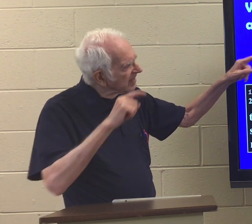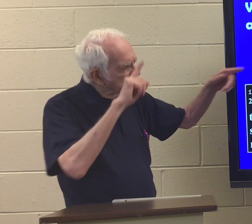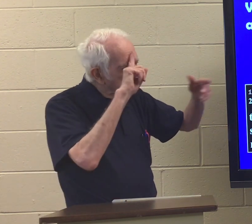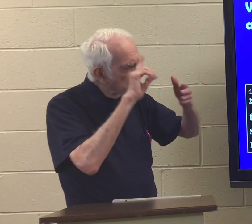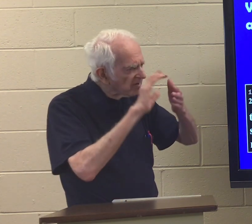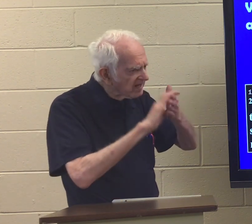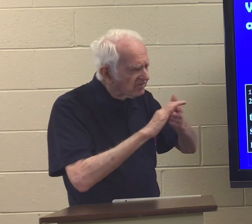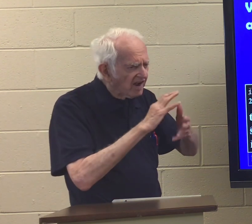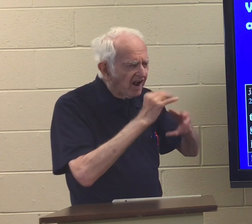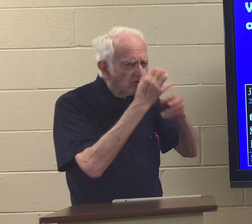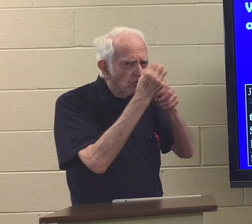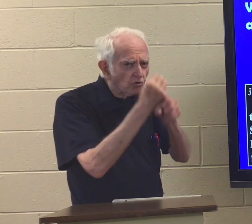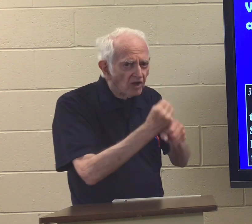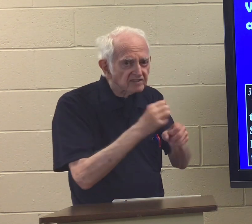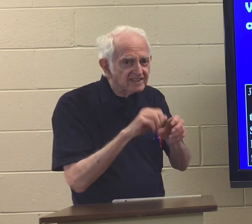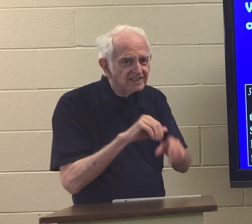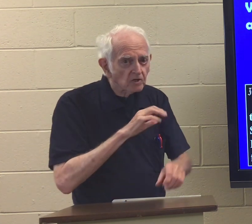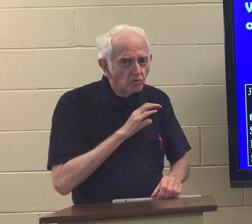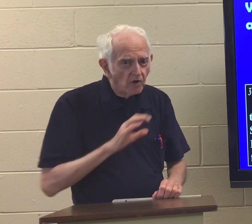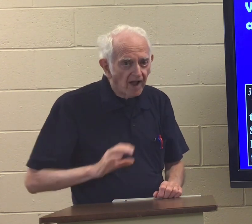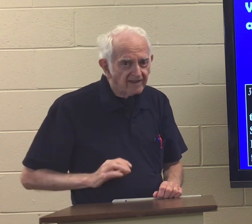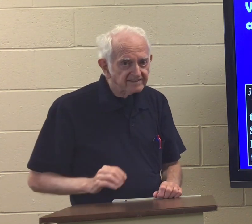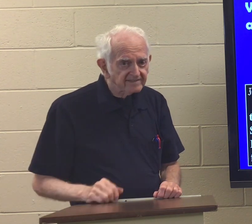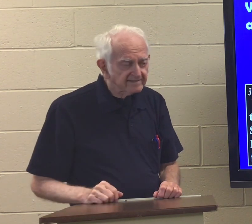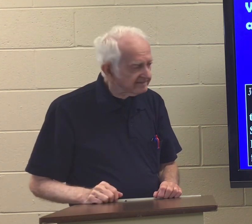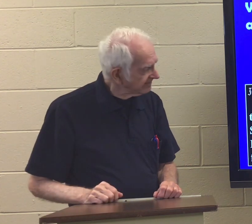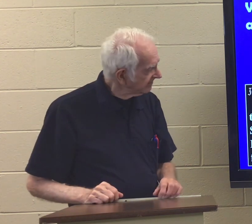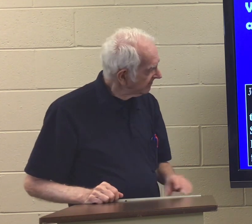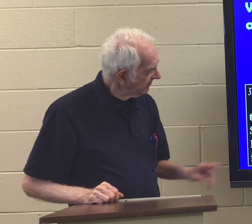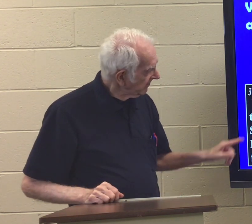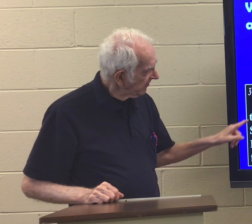We need to believe and trust in Christ.